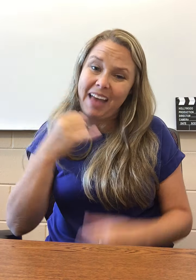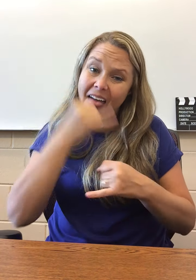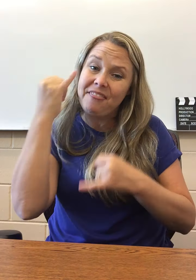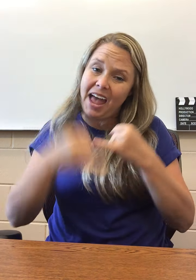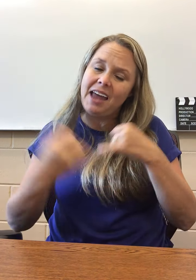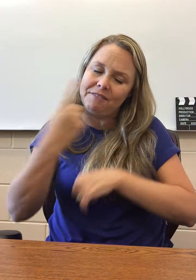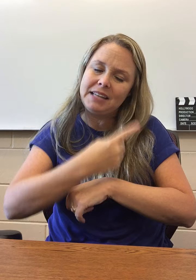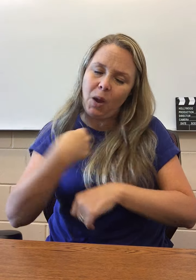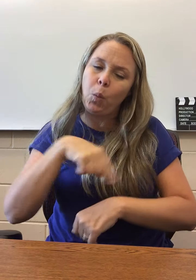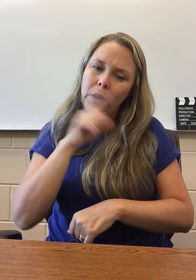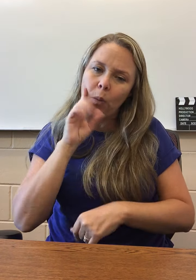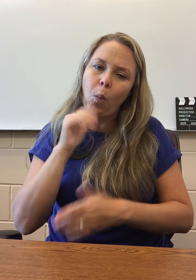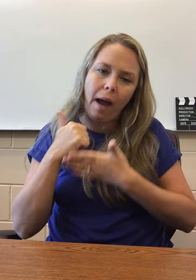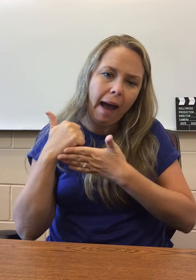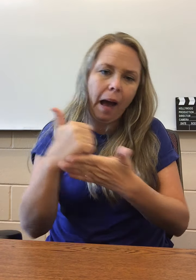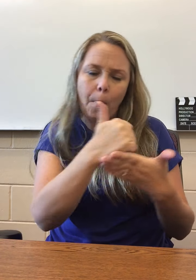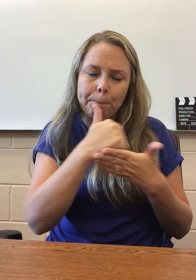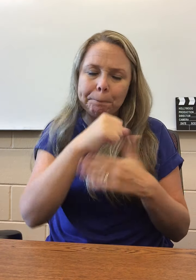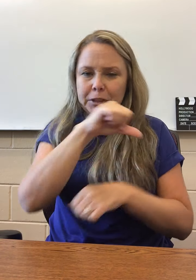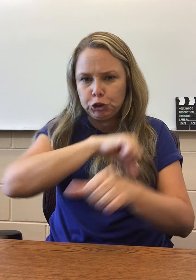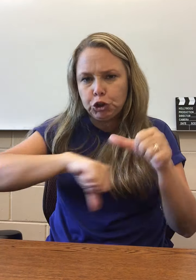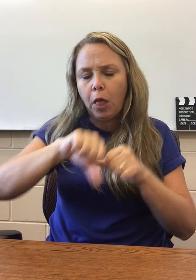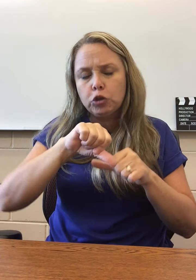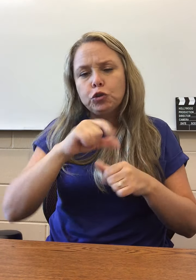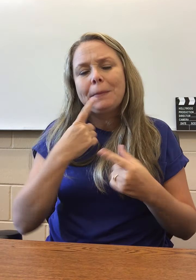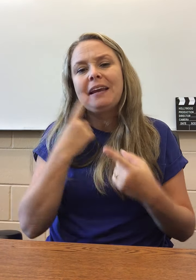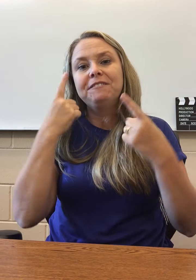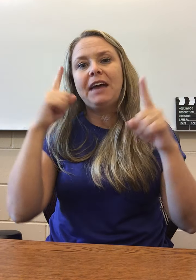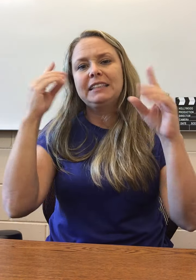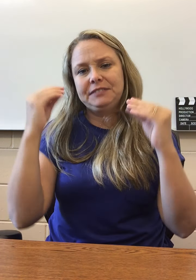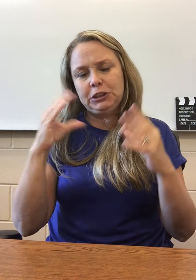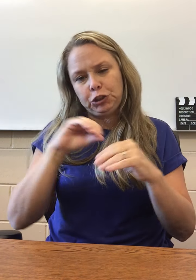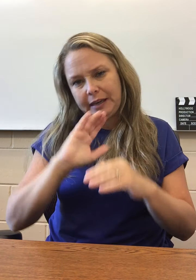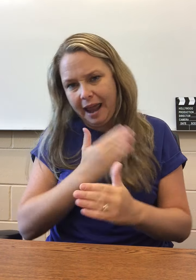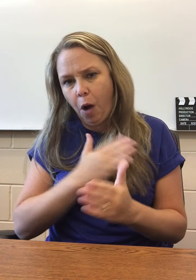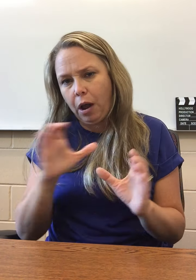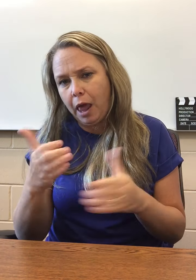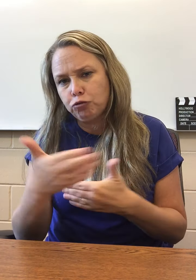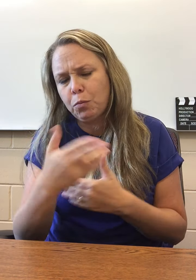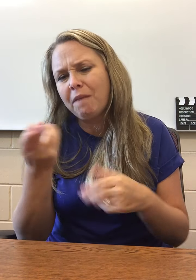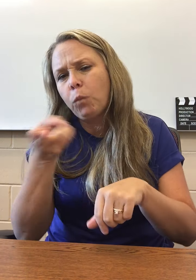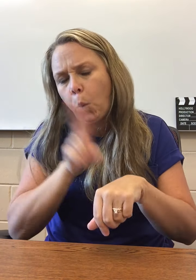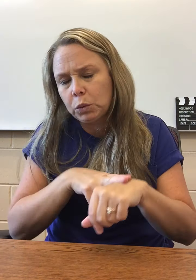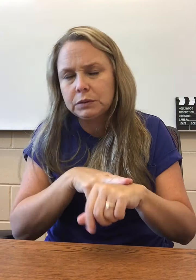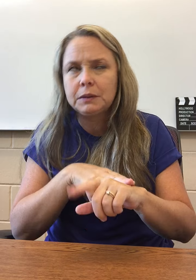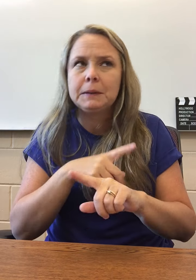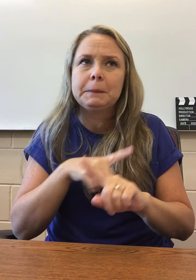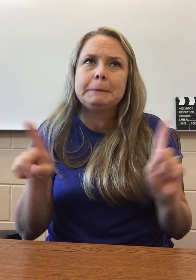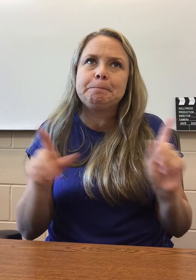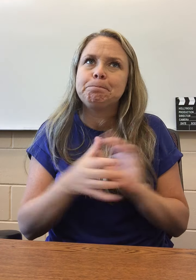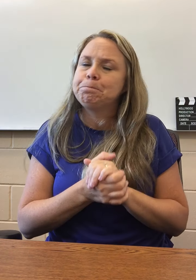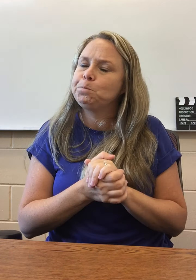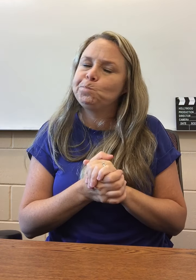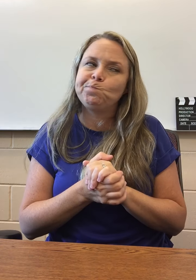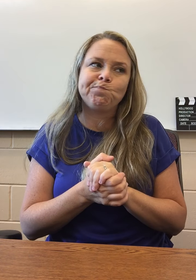help who needs to be helped to be an effective teacher in our classroom but you know um and